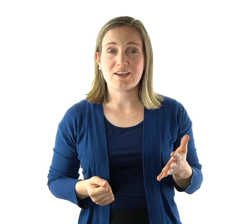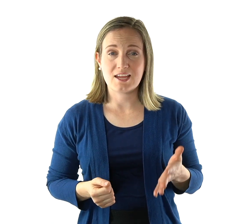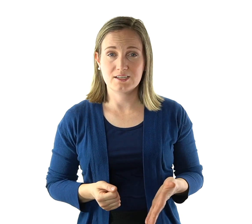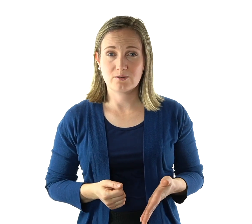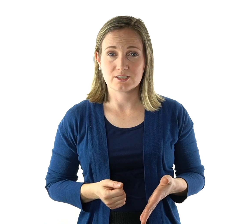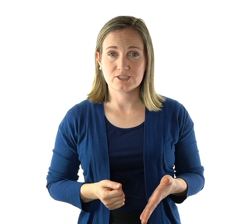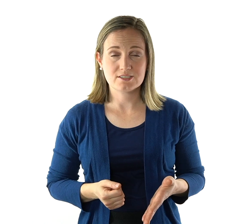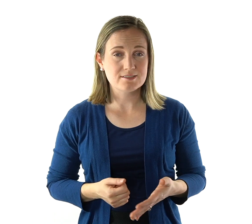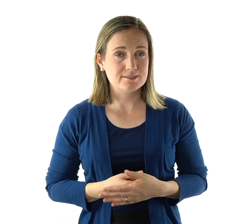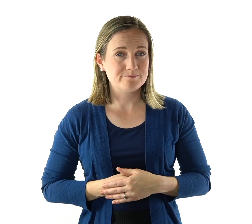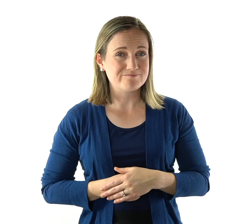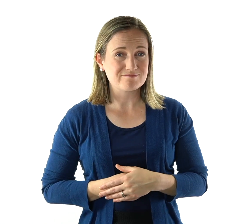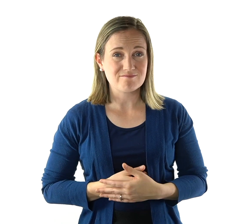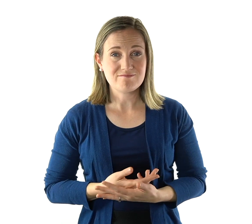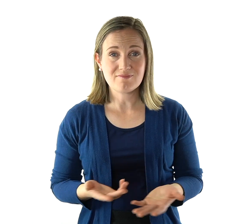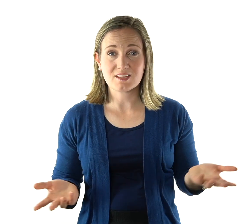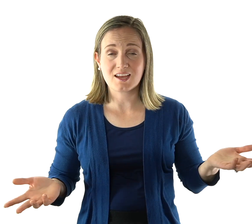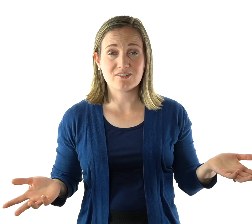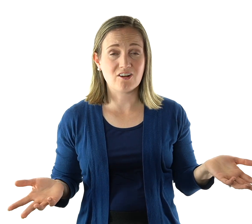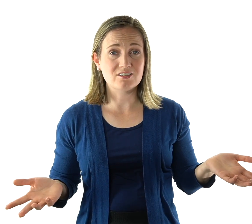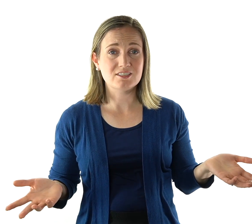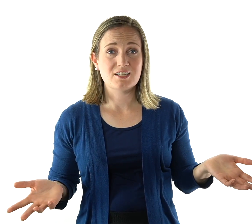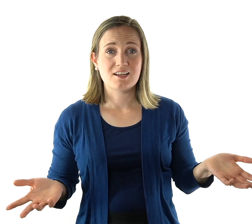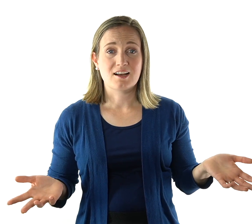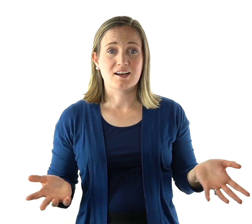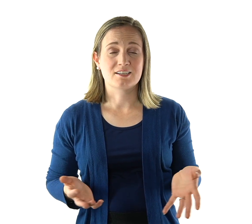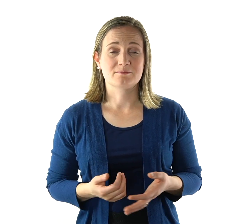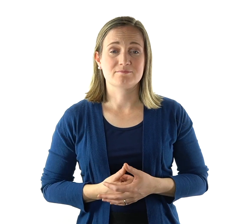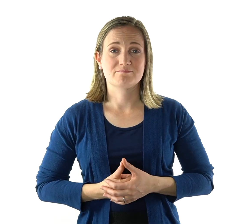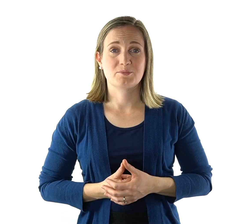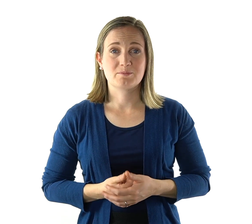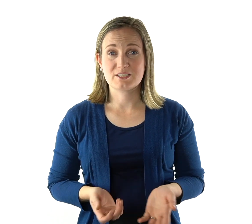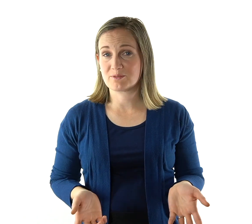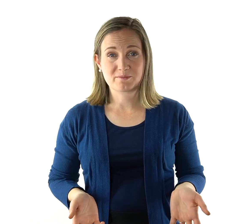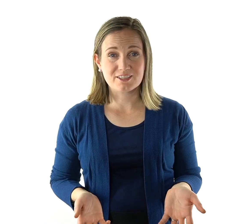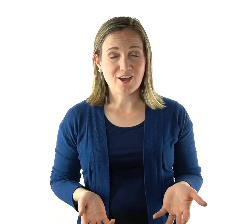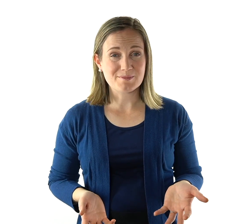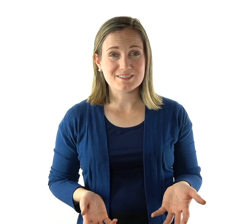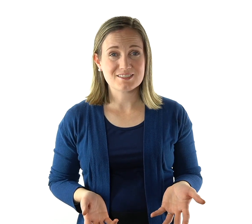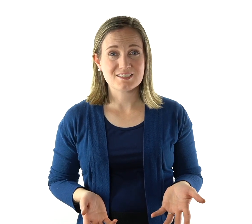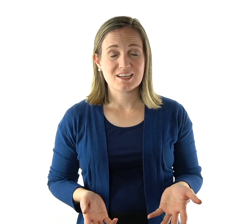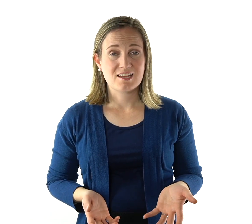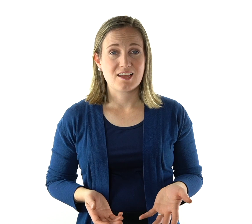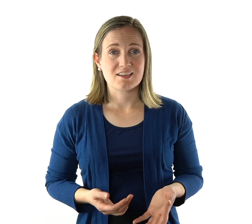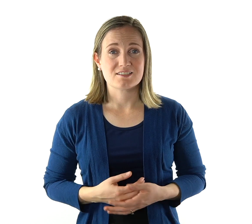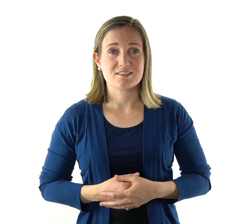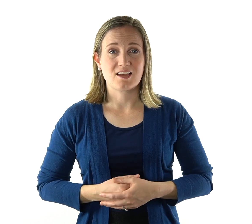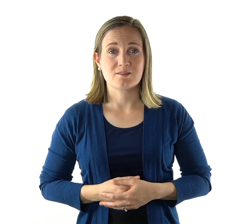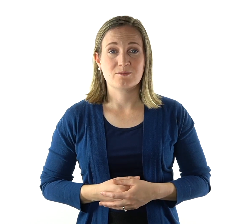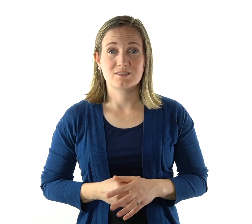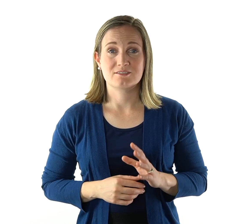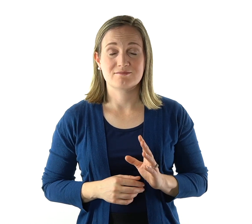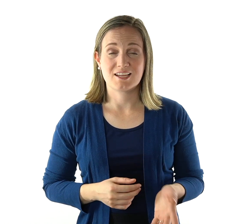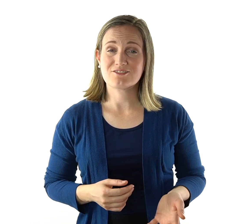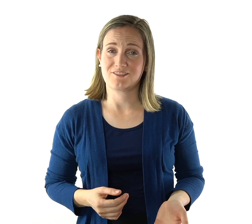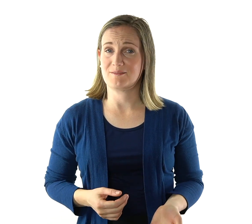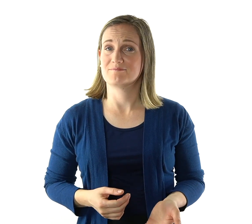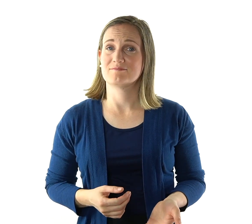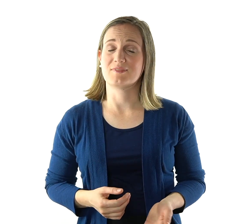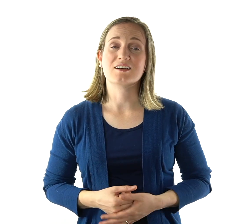any questions at all, please put them in the comments, and I will answer them. I'll